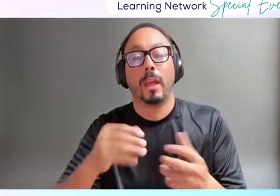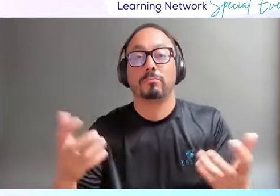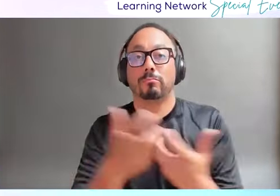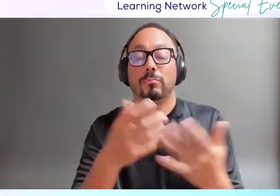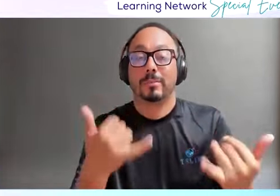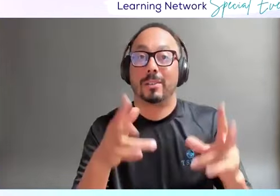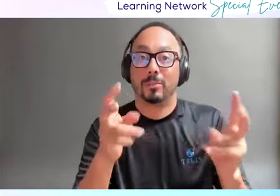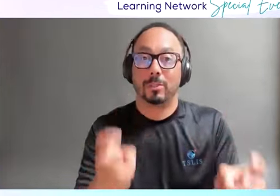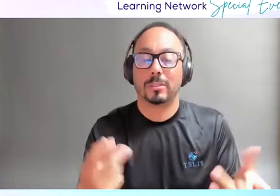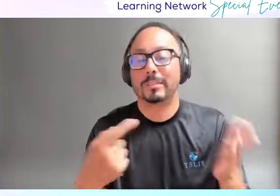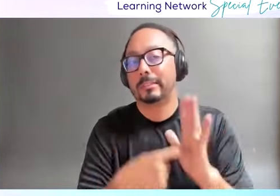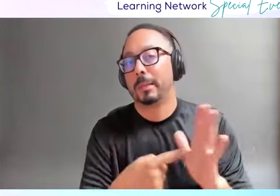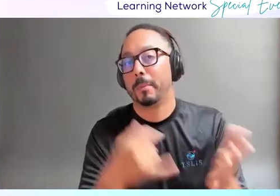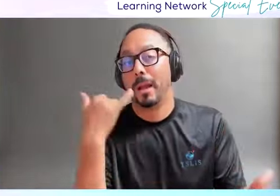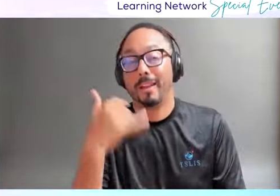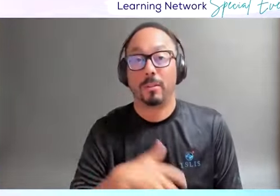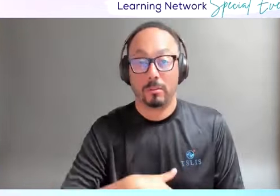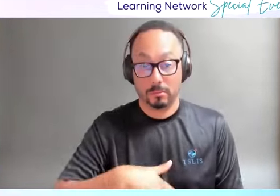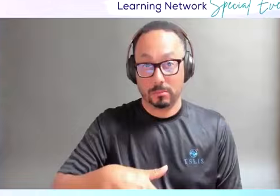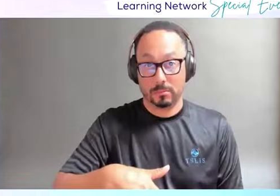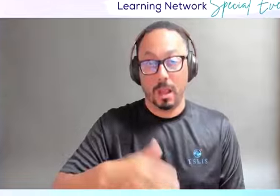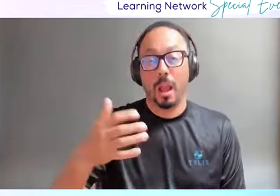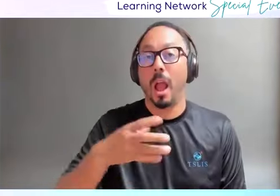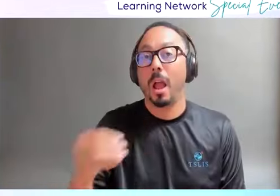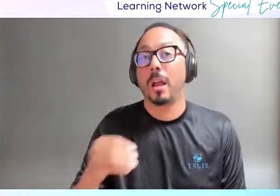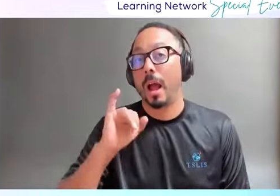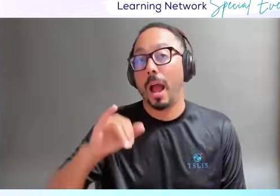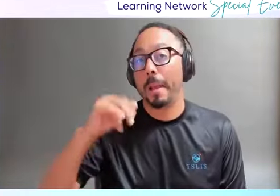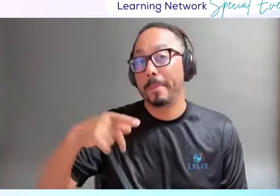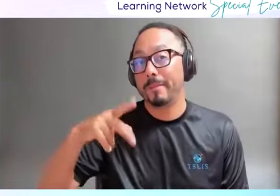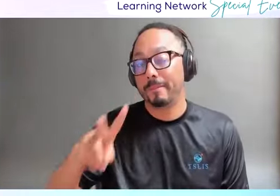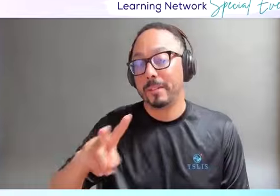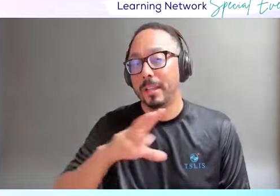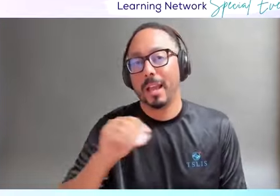here being pregnant, experiencing IPV, as well as using substances?